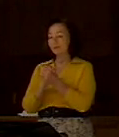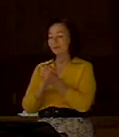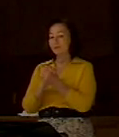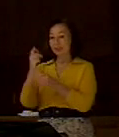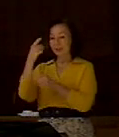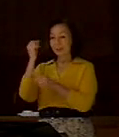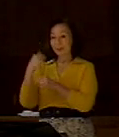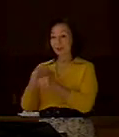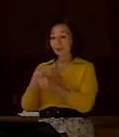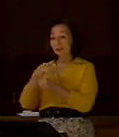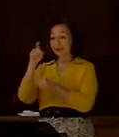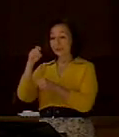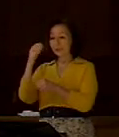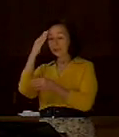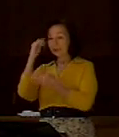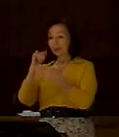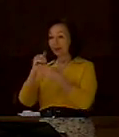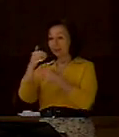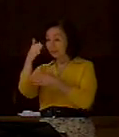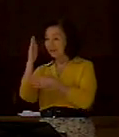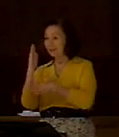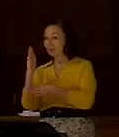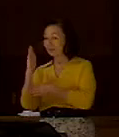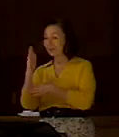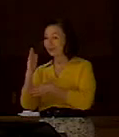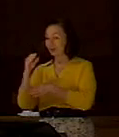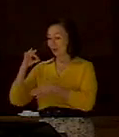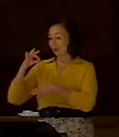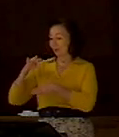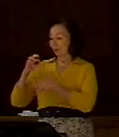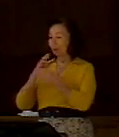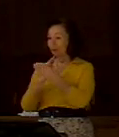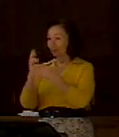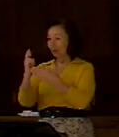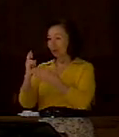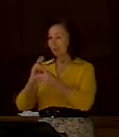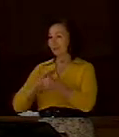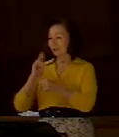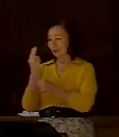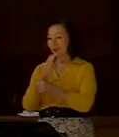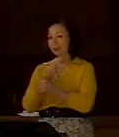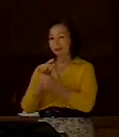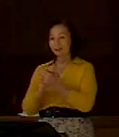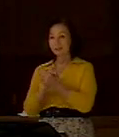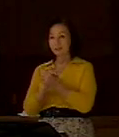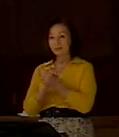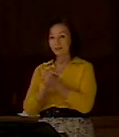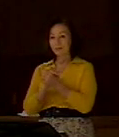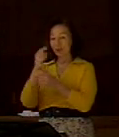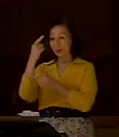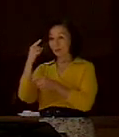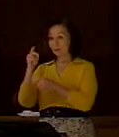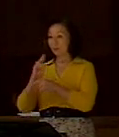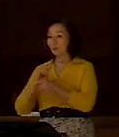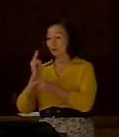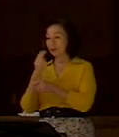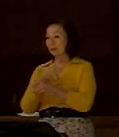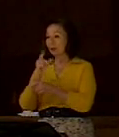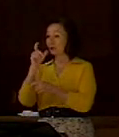Because we needed to know that God will credit righteousness to us, for us